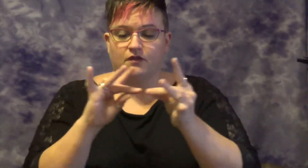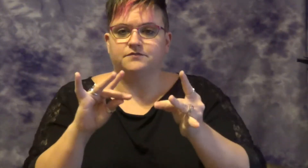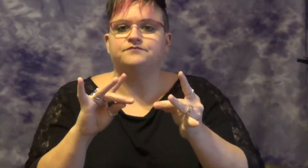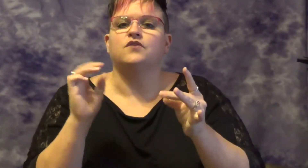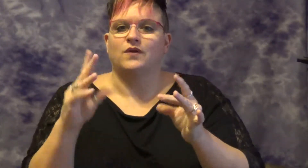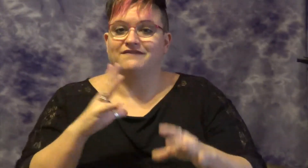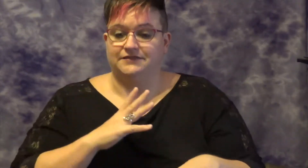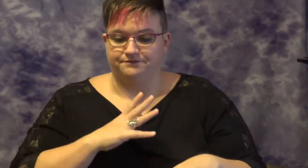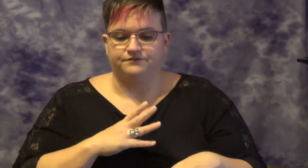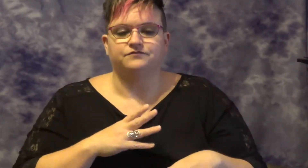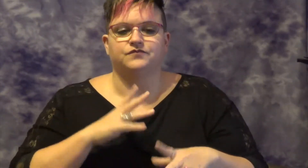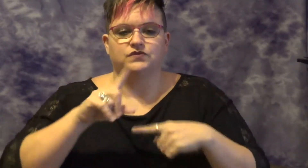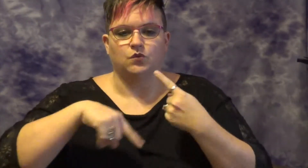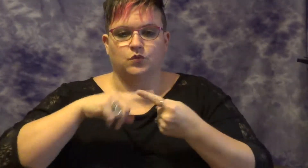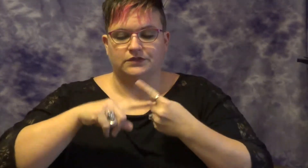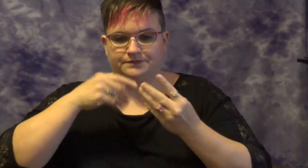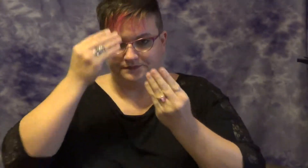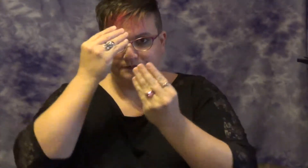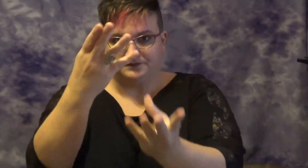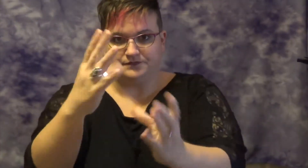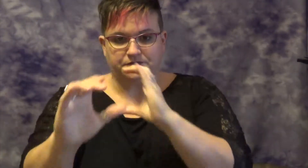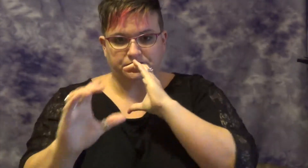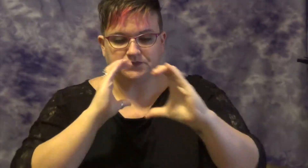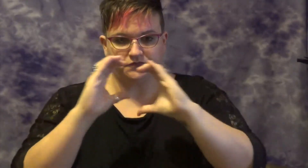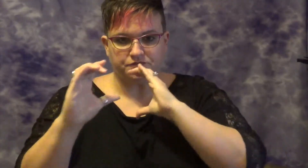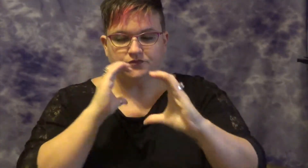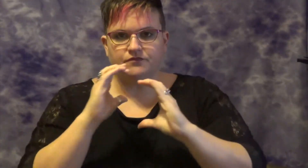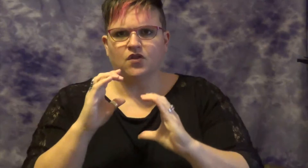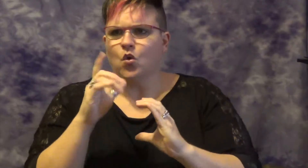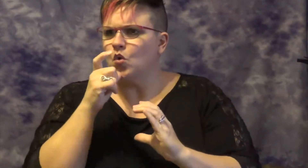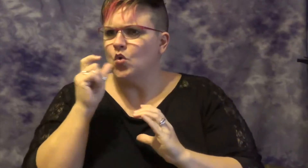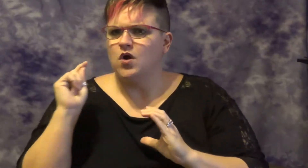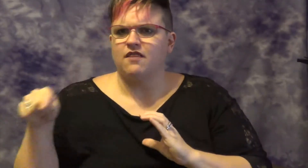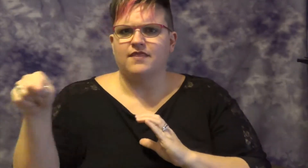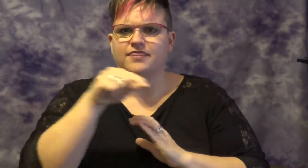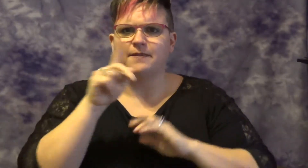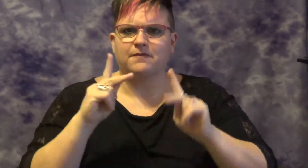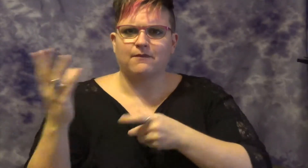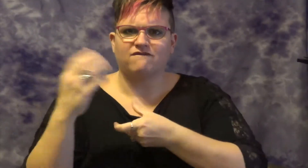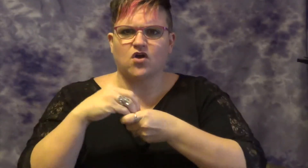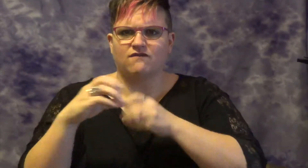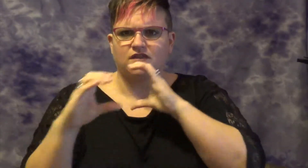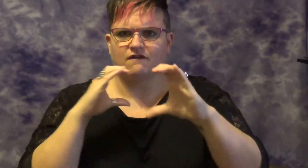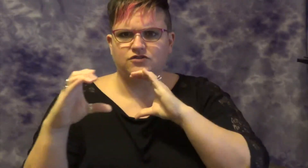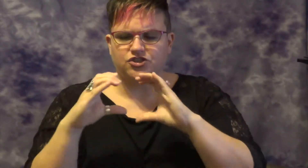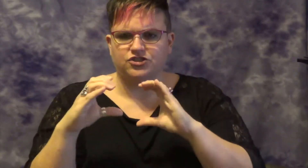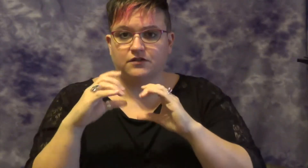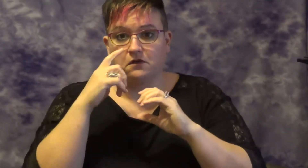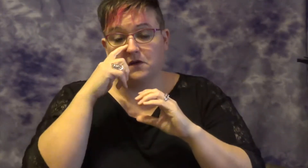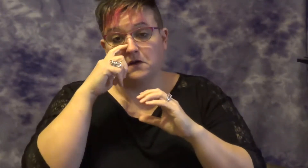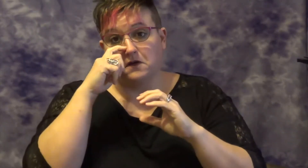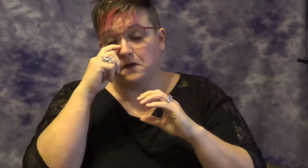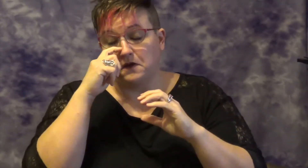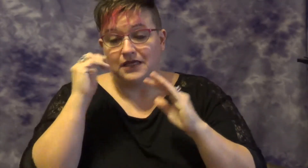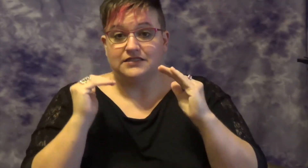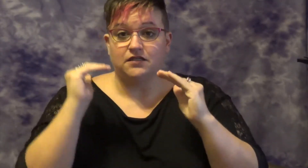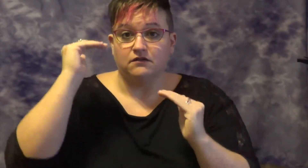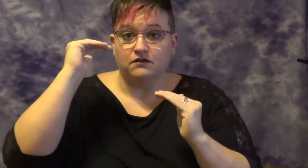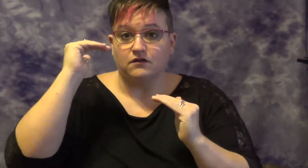Now we're going to talk about the context of the message conveyance. Okay, so when we think about the players involved, okay, we think about who is involved